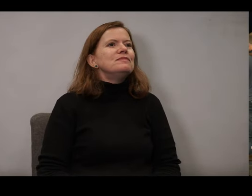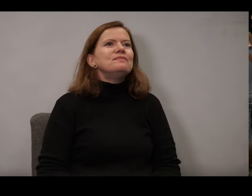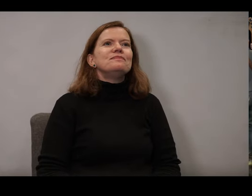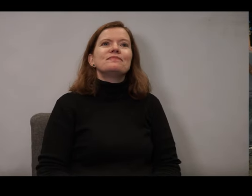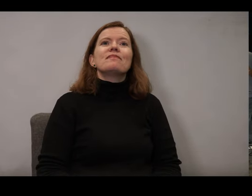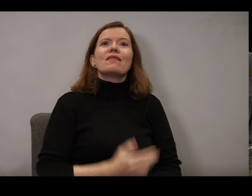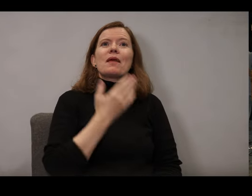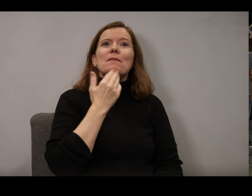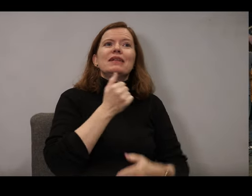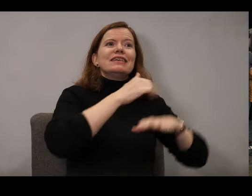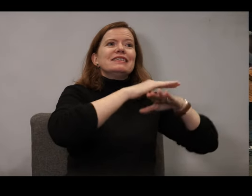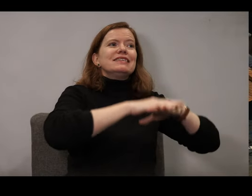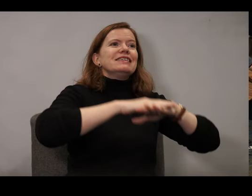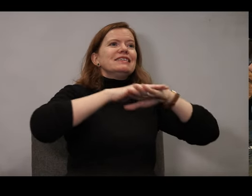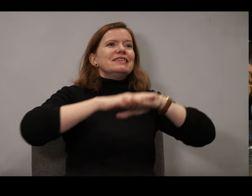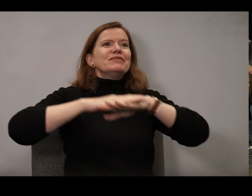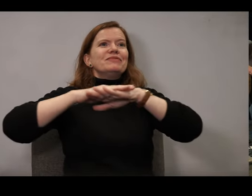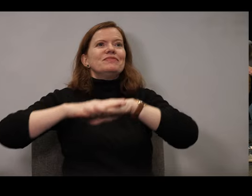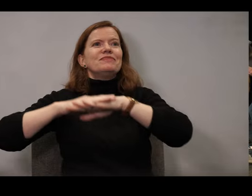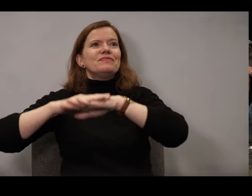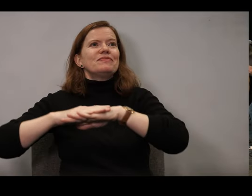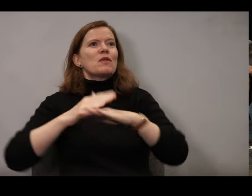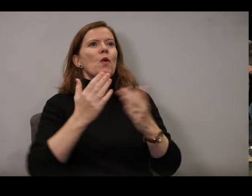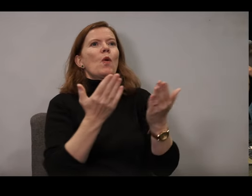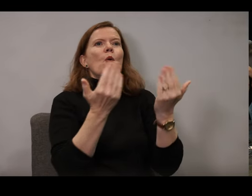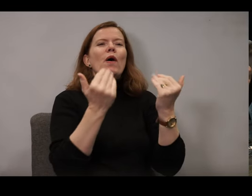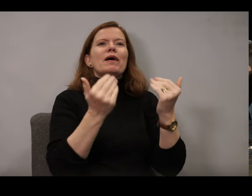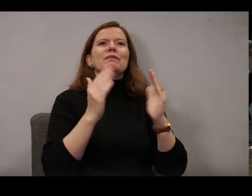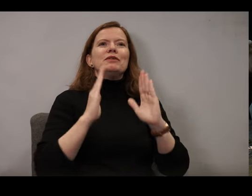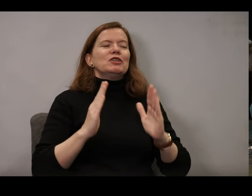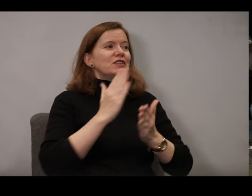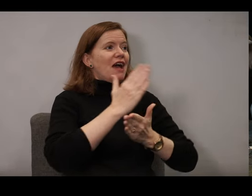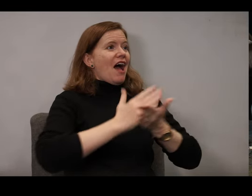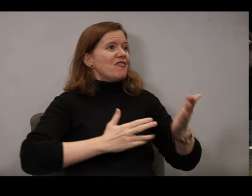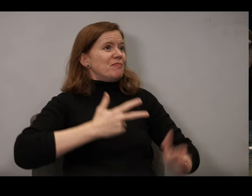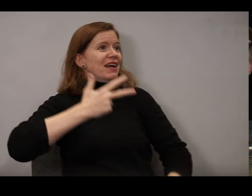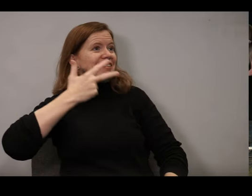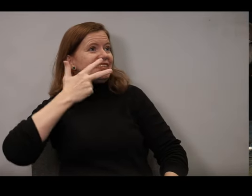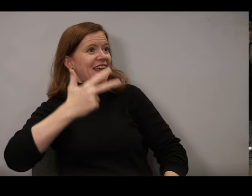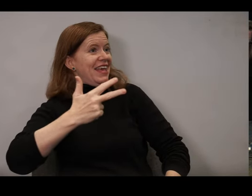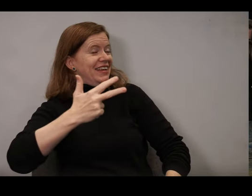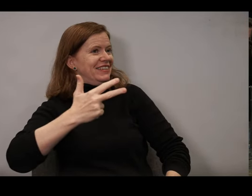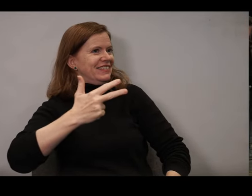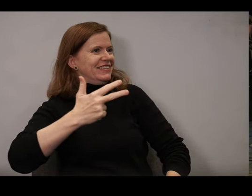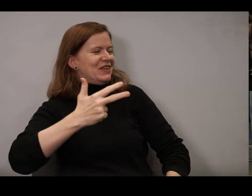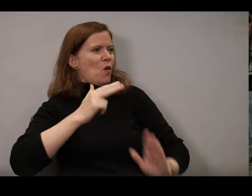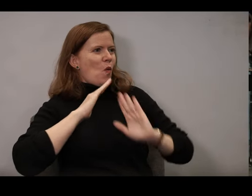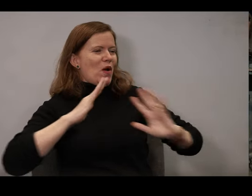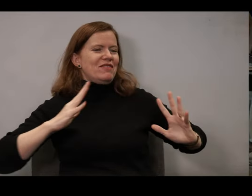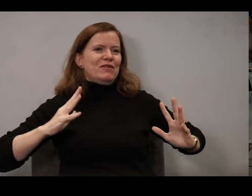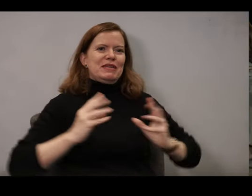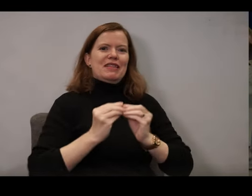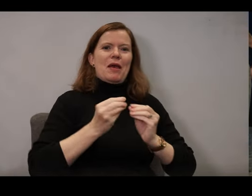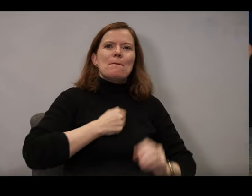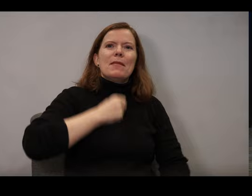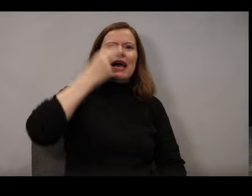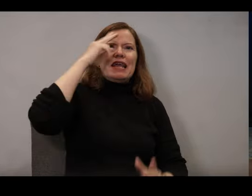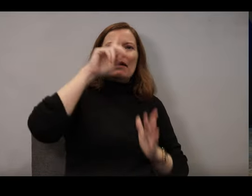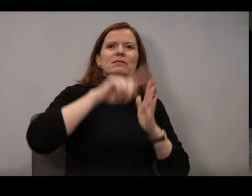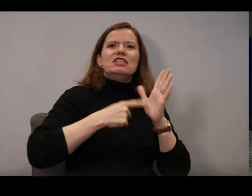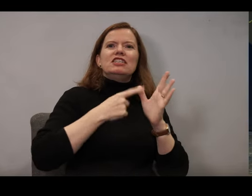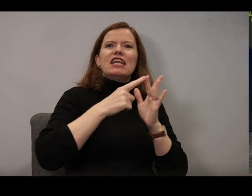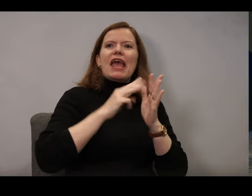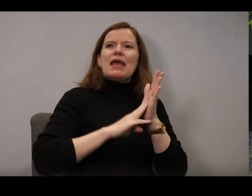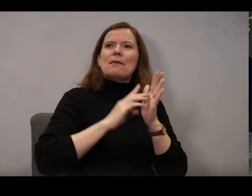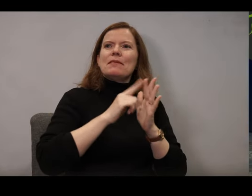Yeah, grab a seat. Welcome to church. Good morning, 8:30. Good to be together. My name is Jamie, and